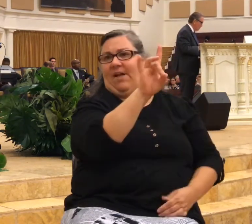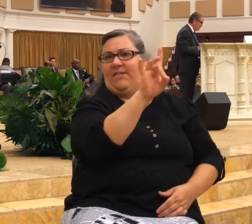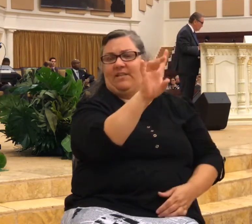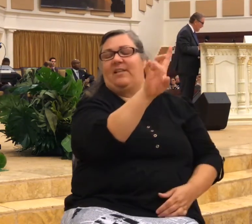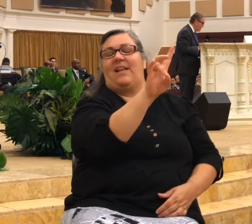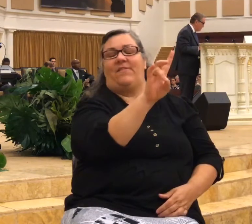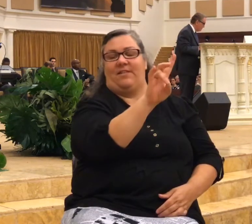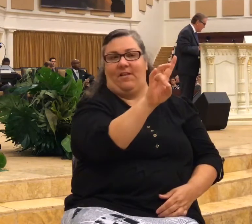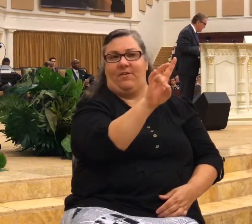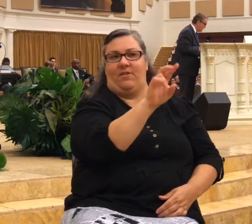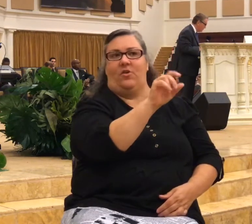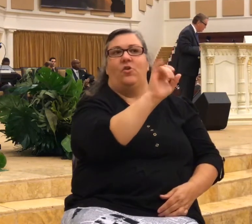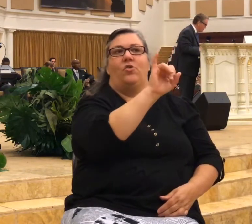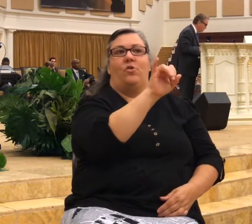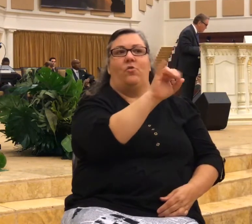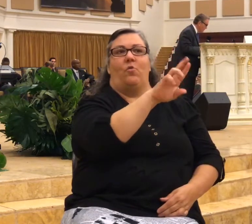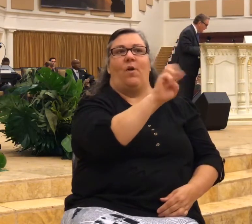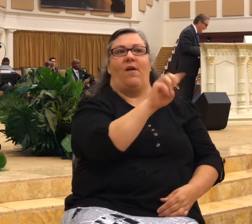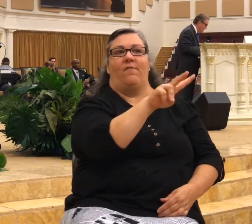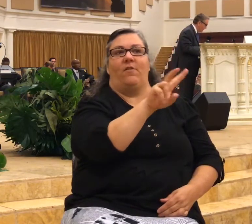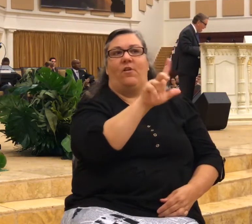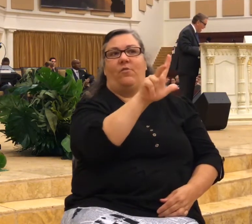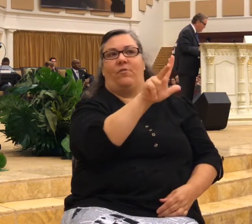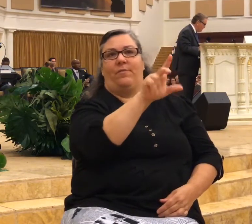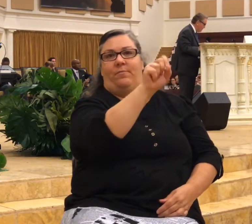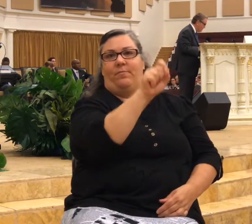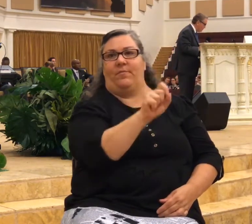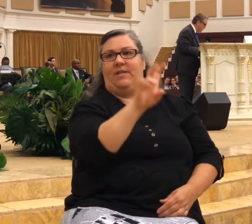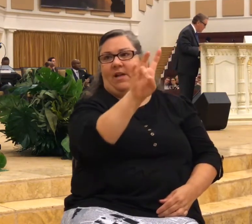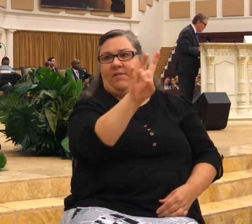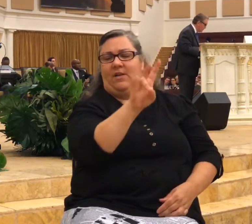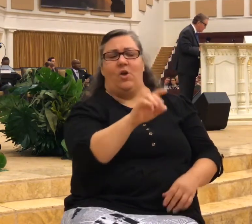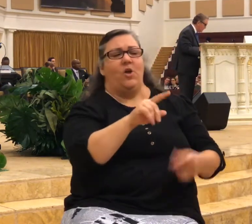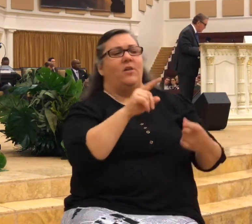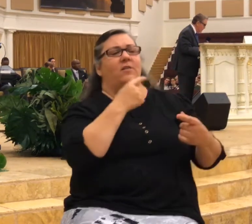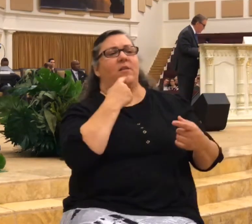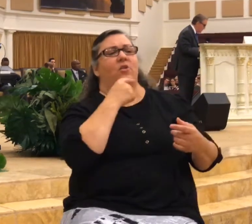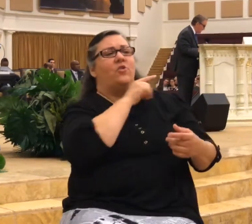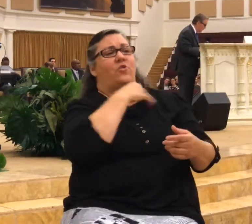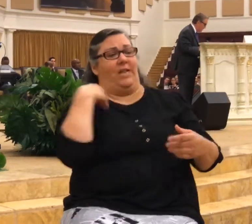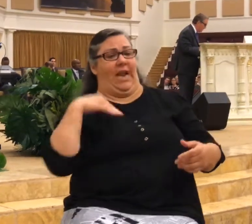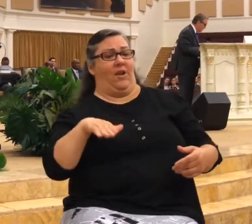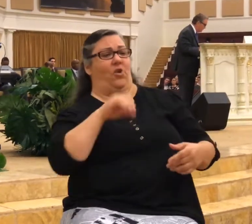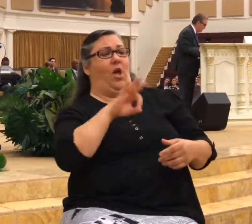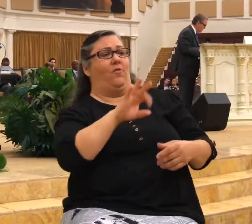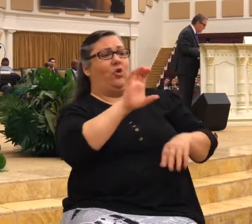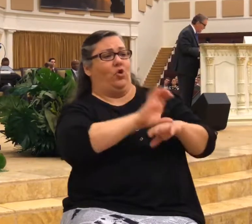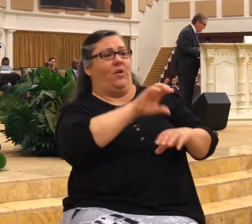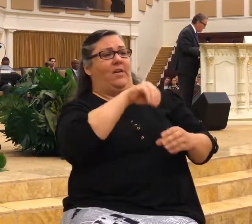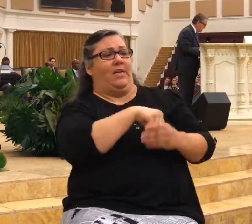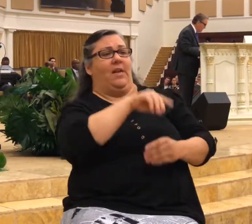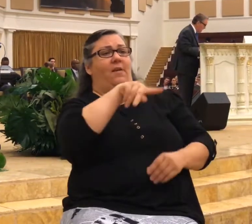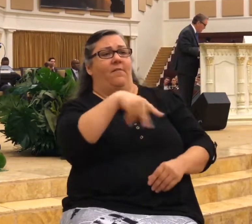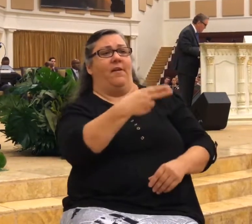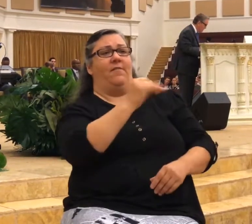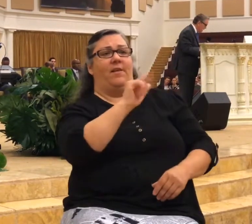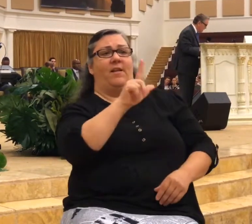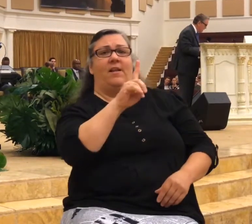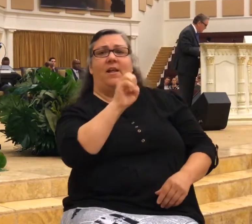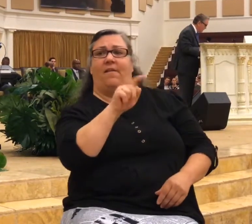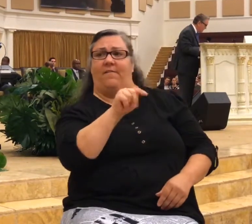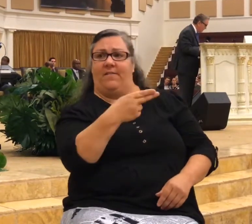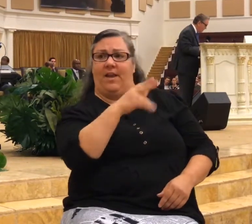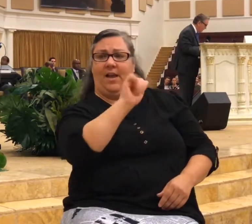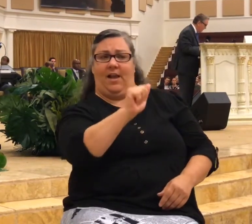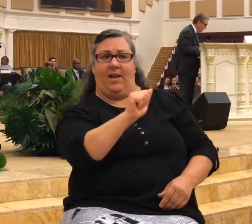And here's what the Bible says. And to the angel of the church in Philadelphia, write these things,